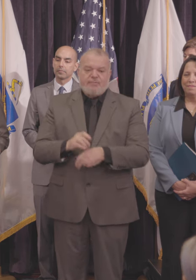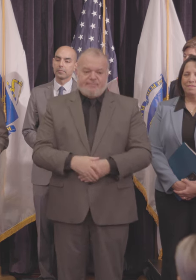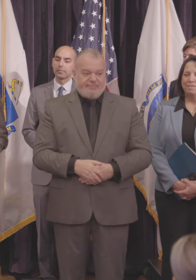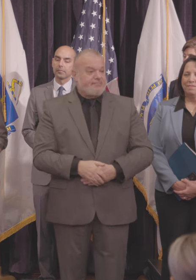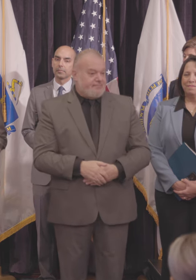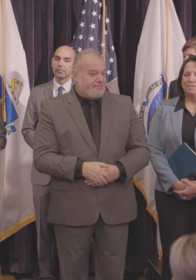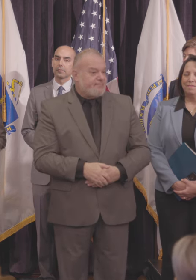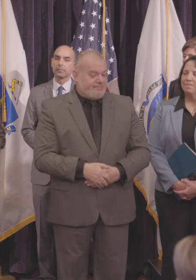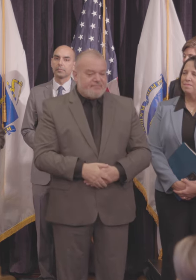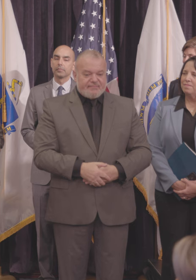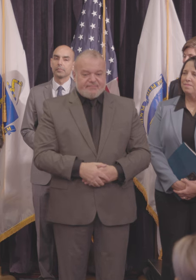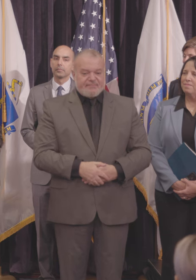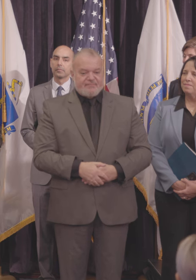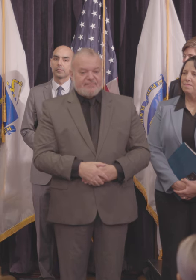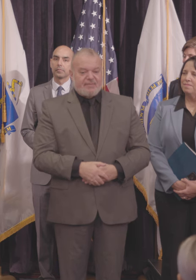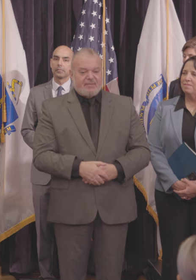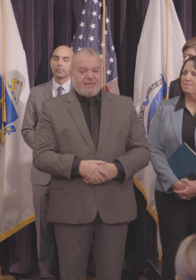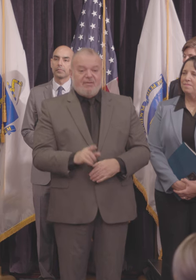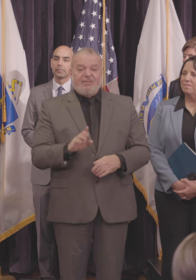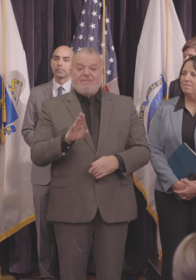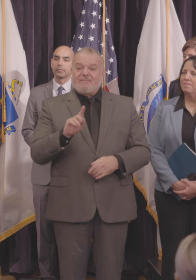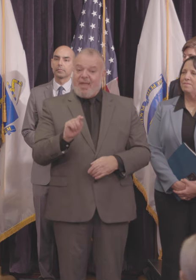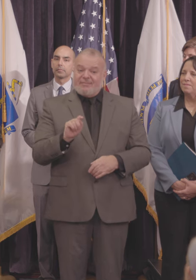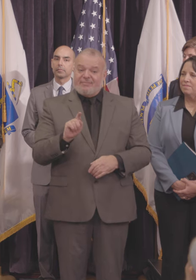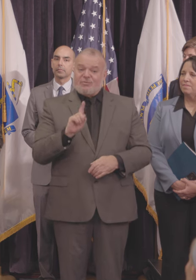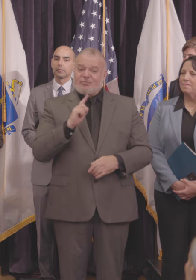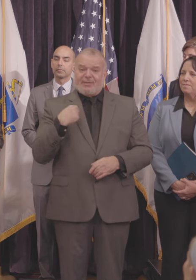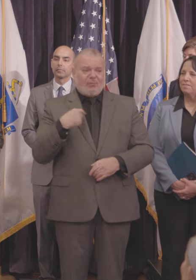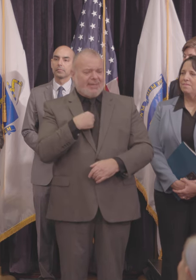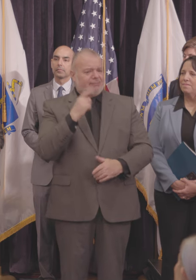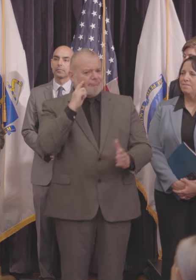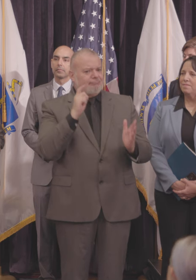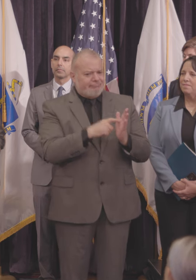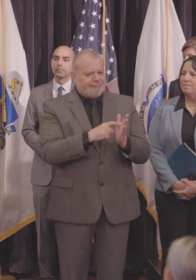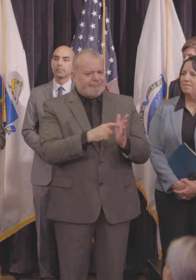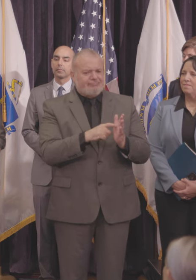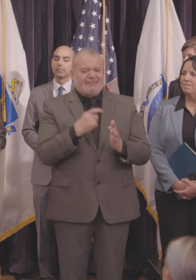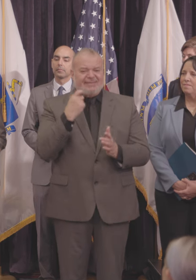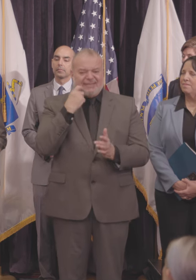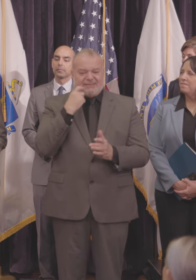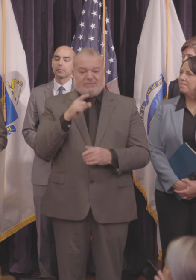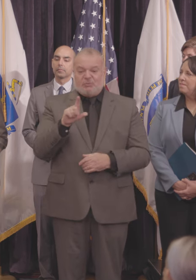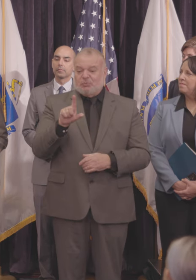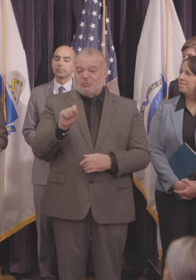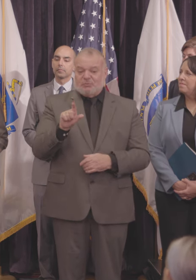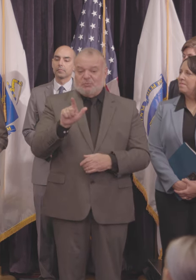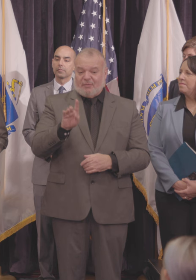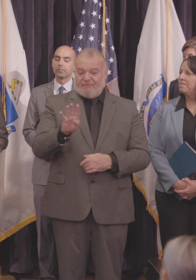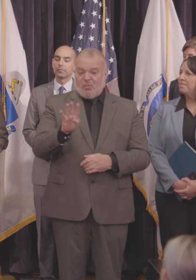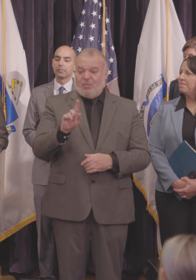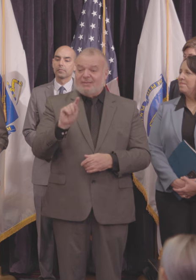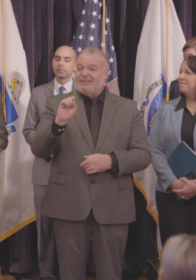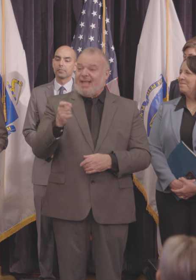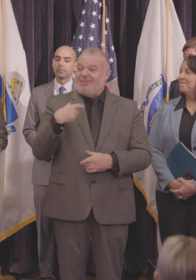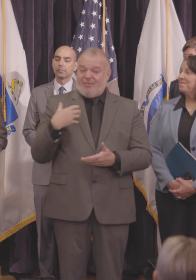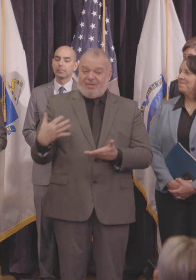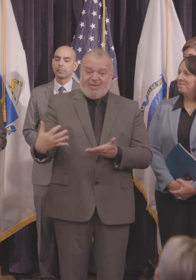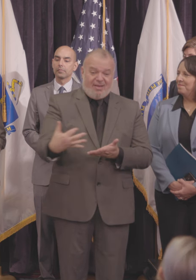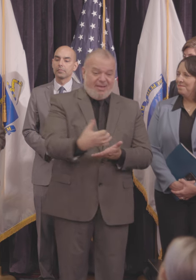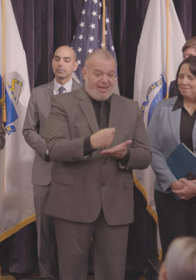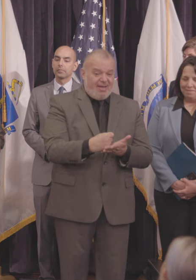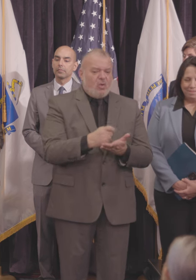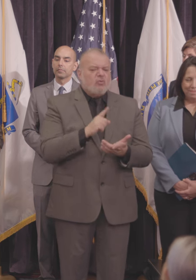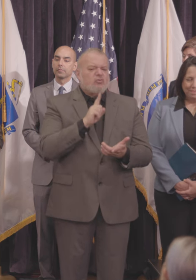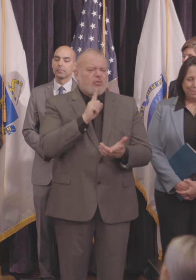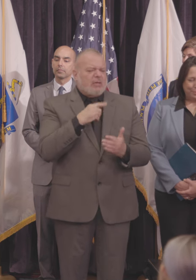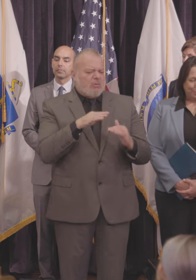all acknowledged what is in front of us, tax collections in FY24 have not kept pace with projections, and for FY25, we expect revenue growth